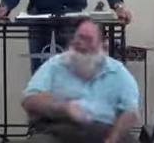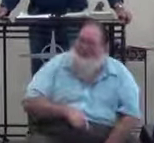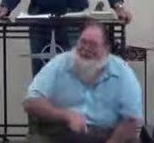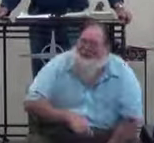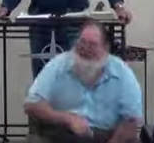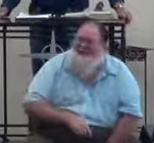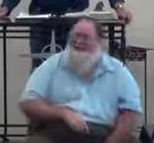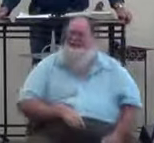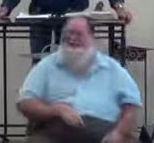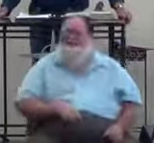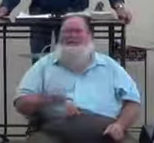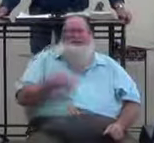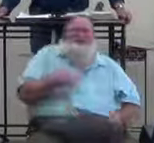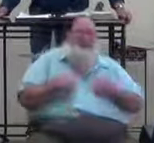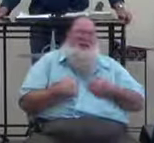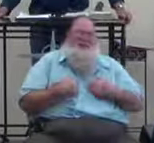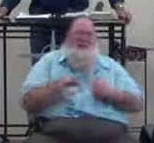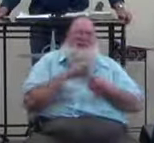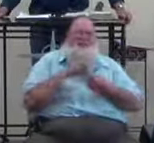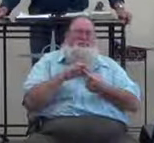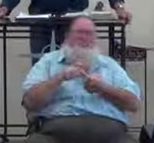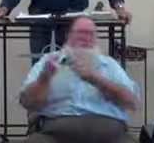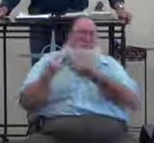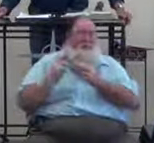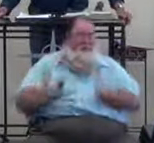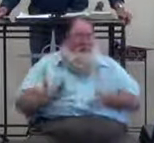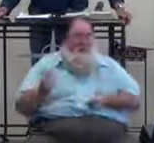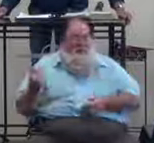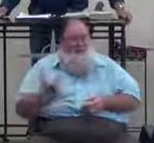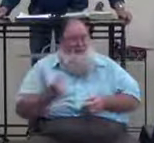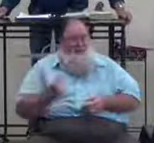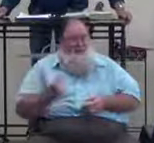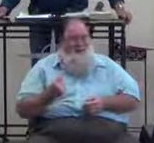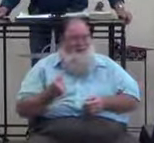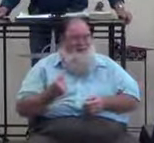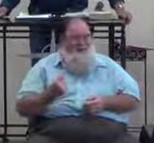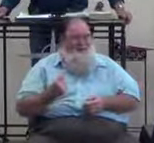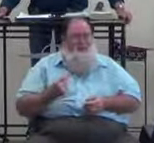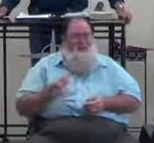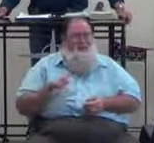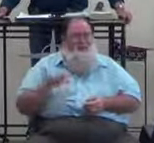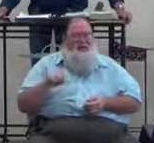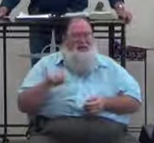Double. And then, so we got a special guest coming, and he's a